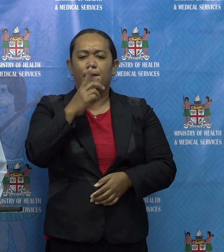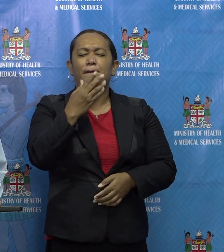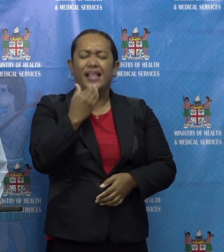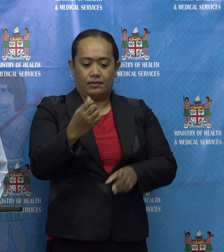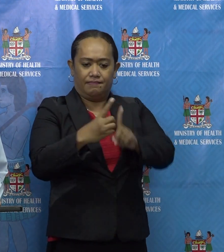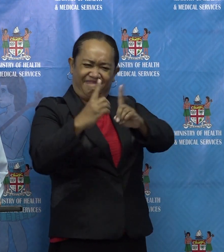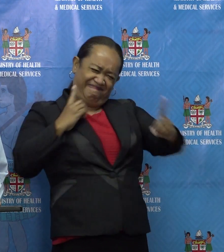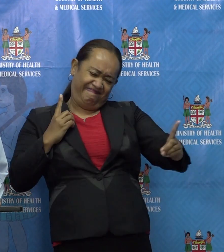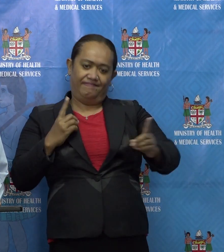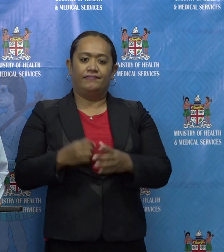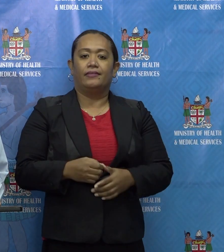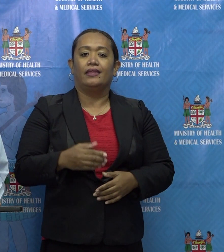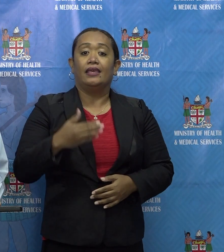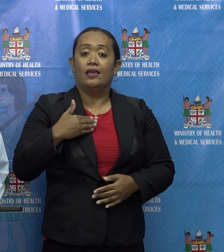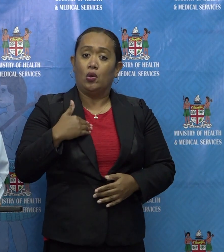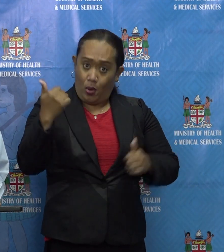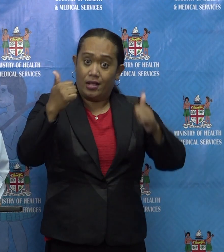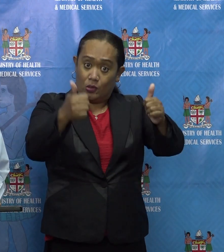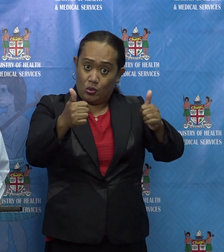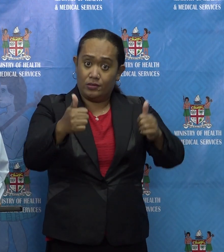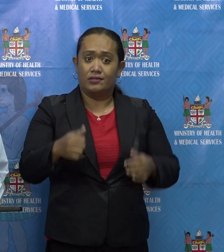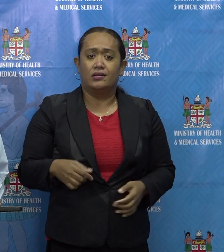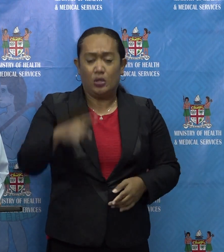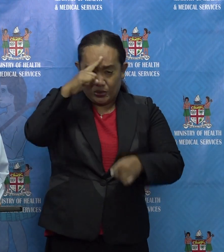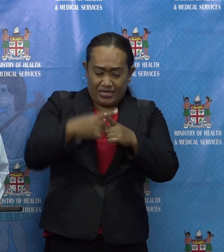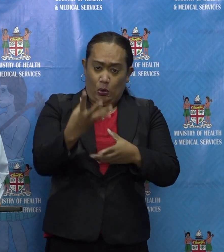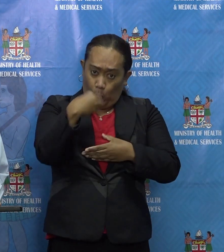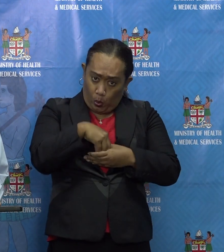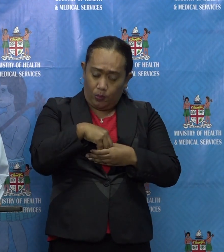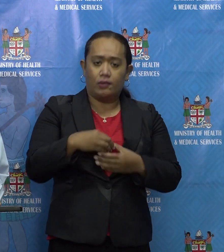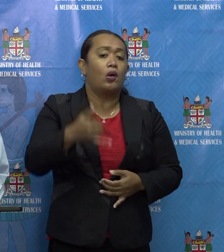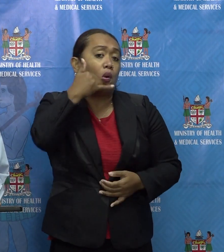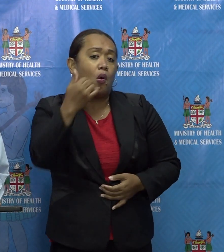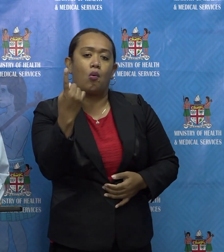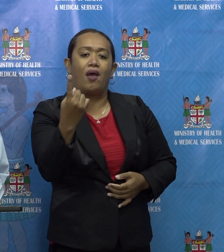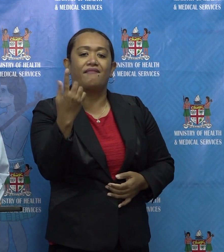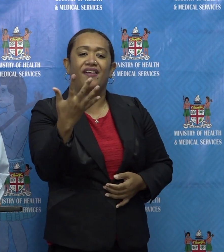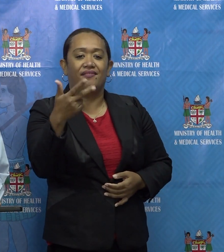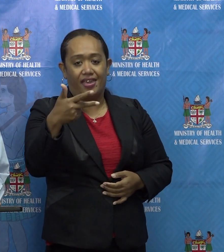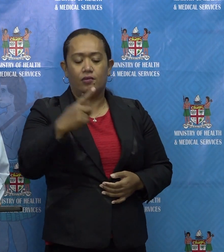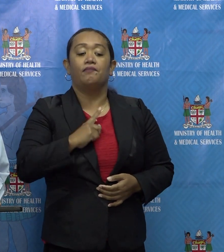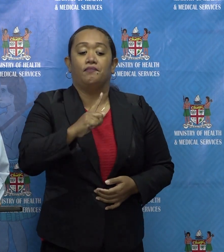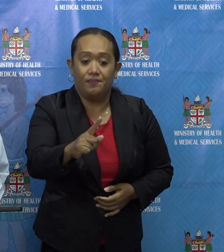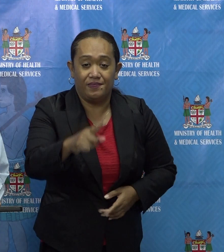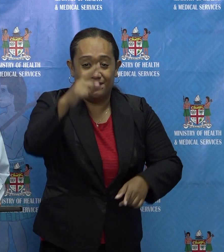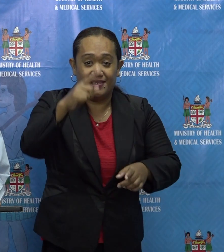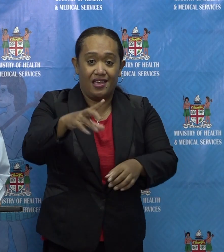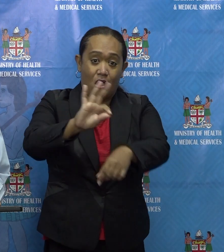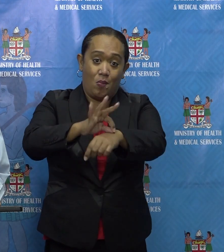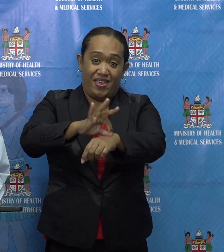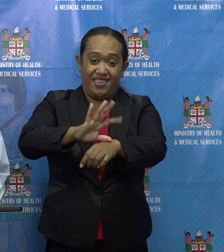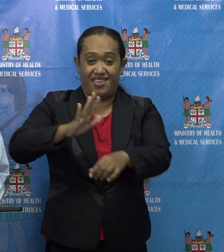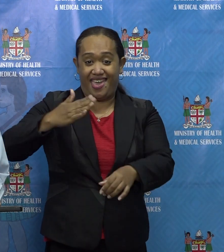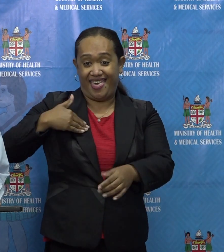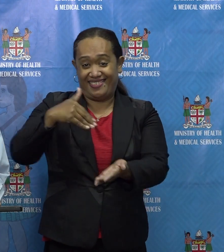it. And if you feel well, visit the screening clinic or call 158. The earlier you can be